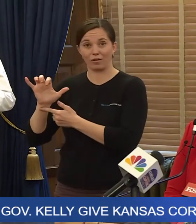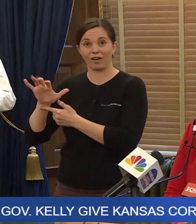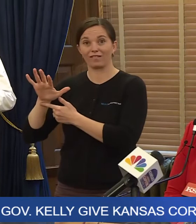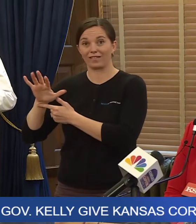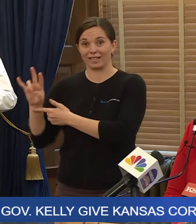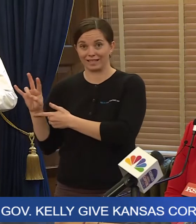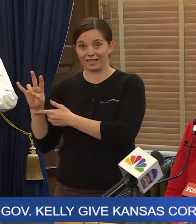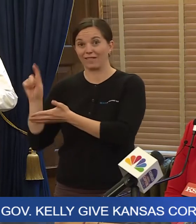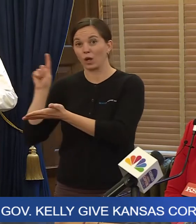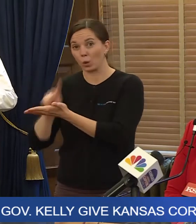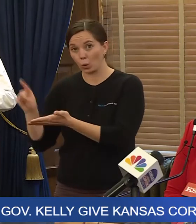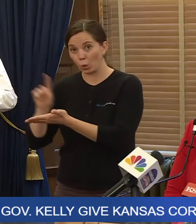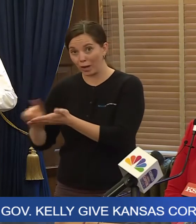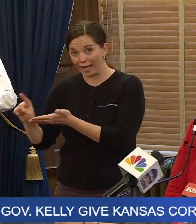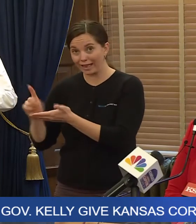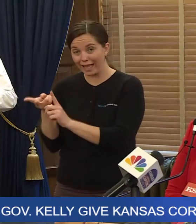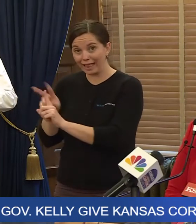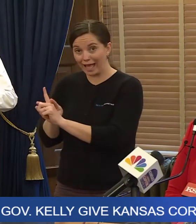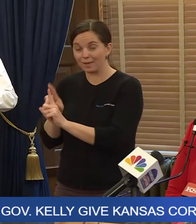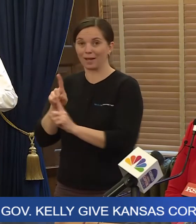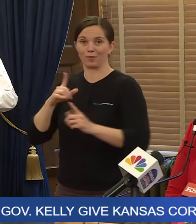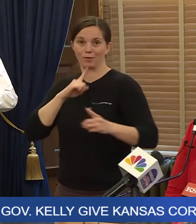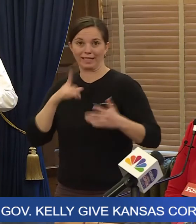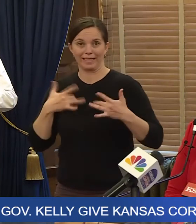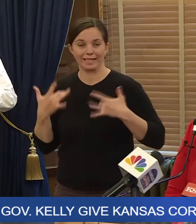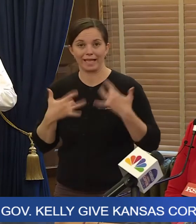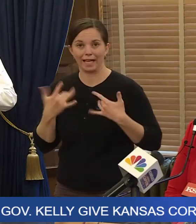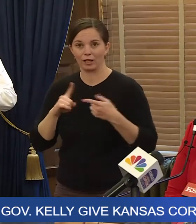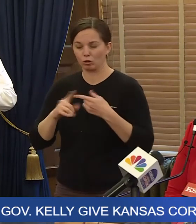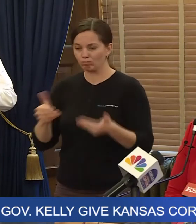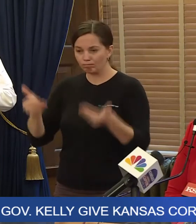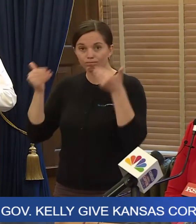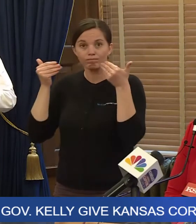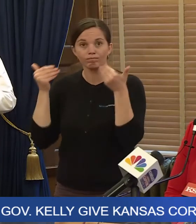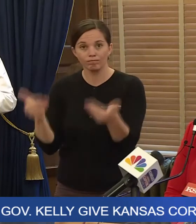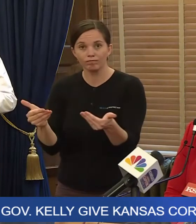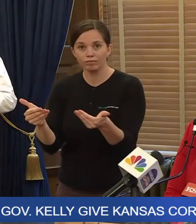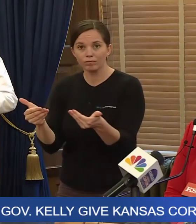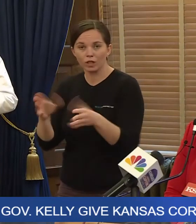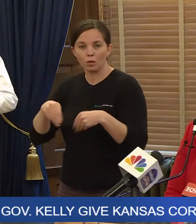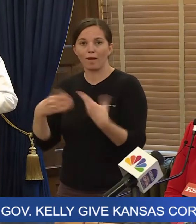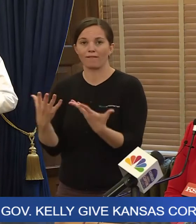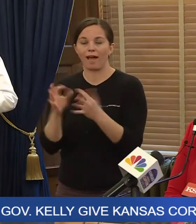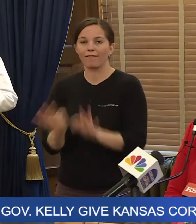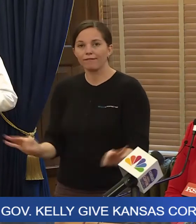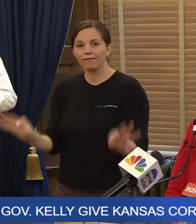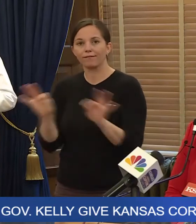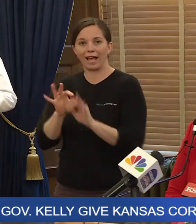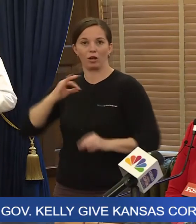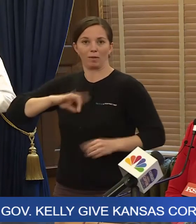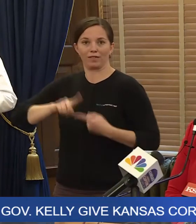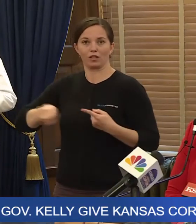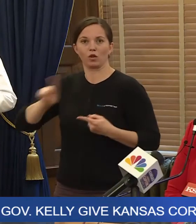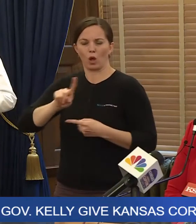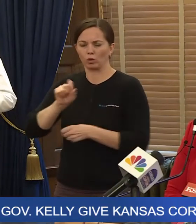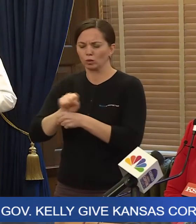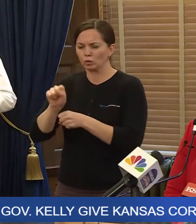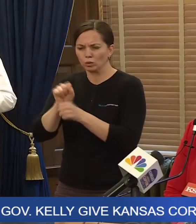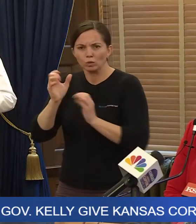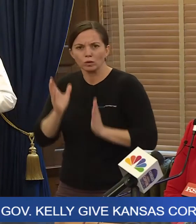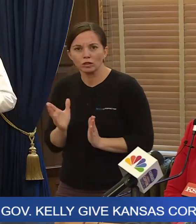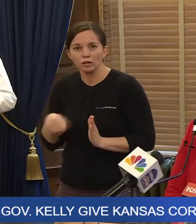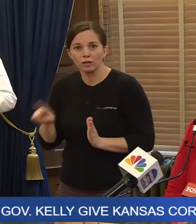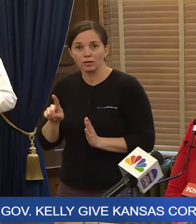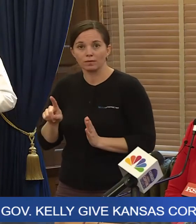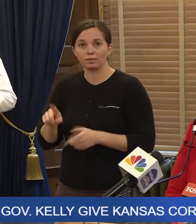29,557 weekly PUA claims. I'm excited to take another step forward in providing vital benefits to our hardworking Kansans.